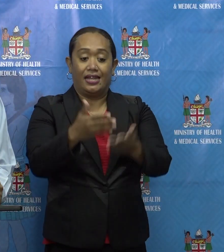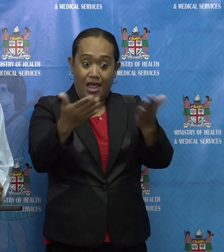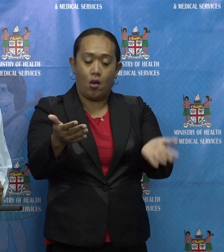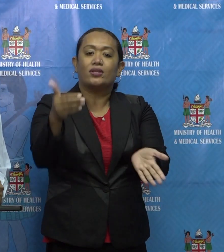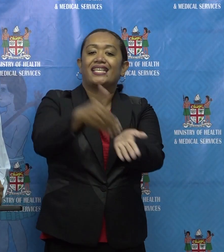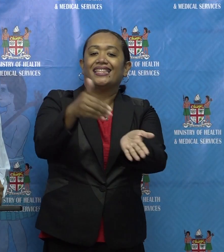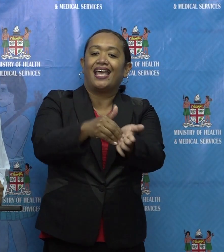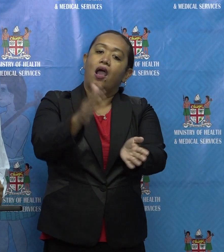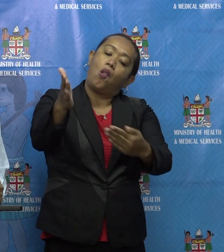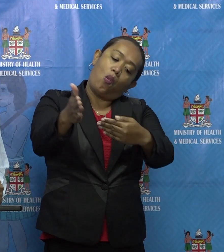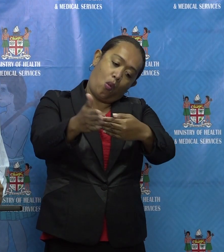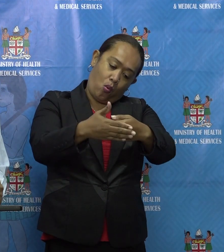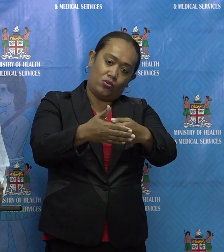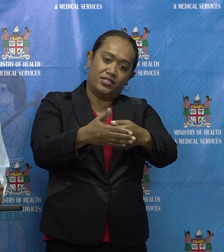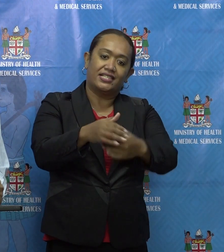to the public.